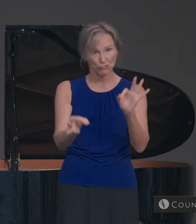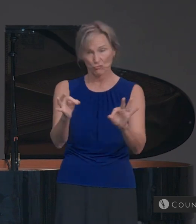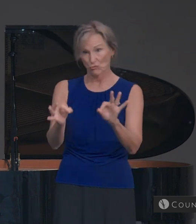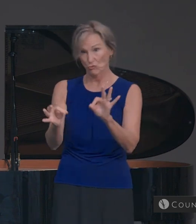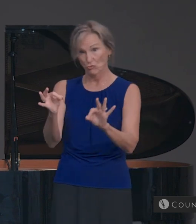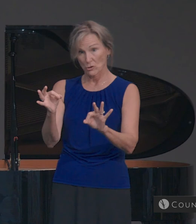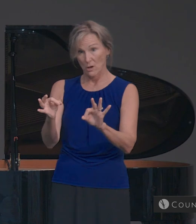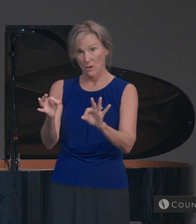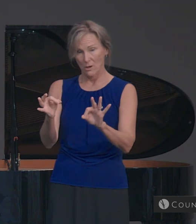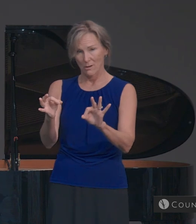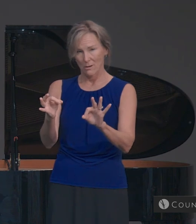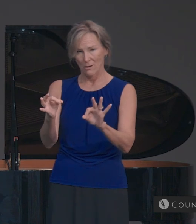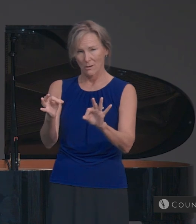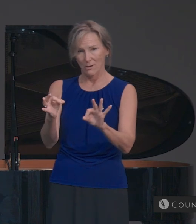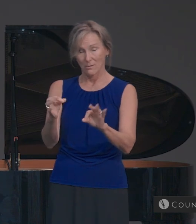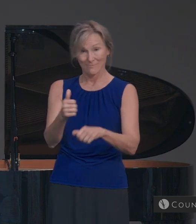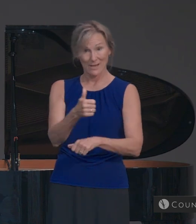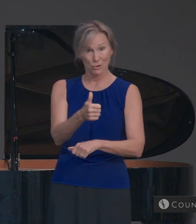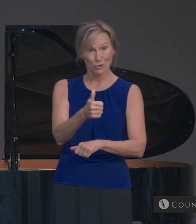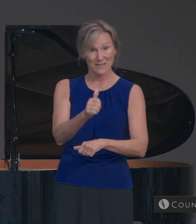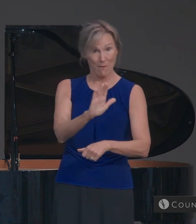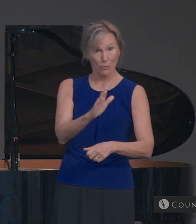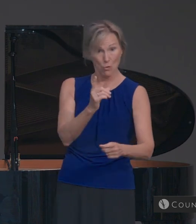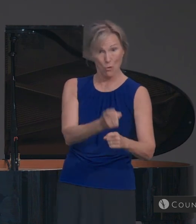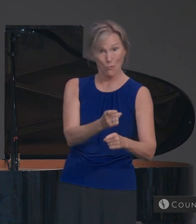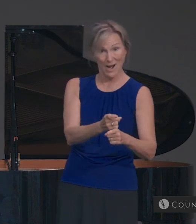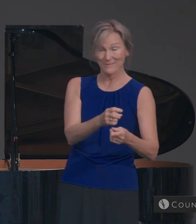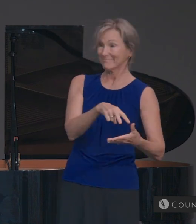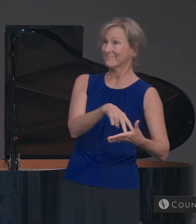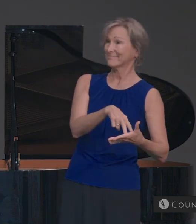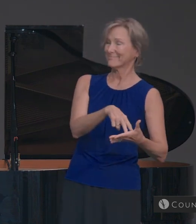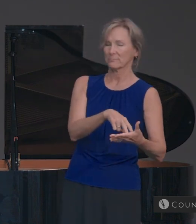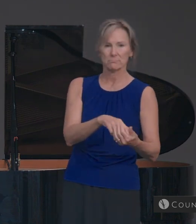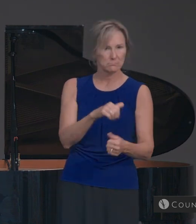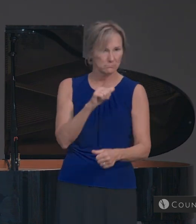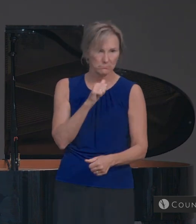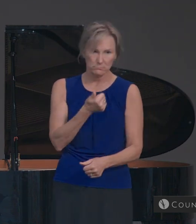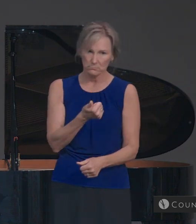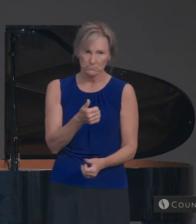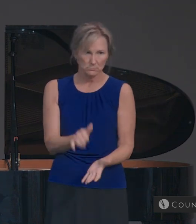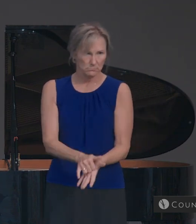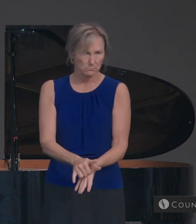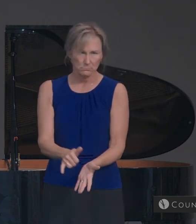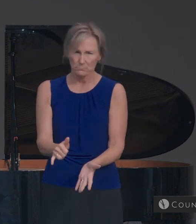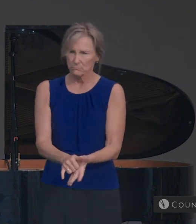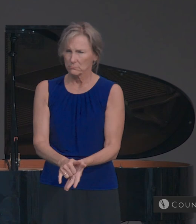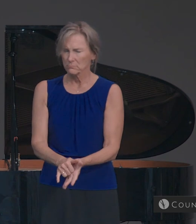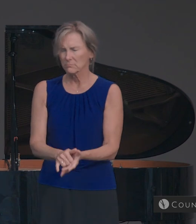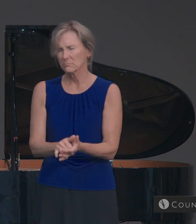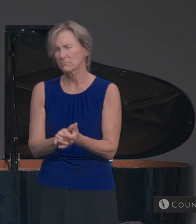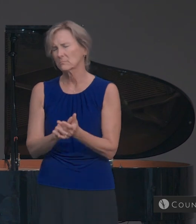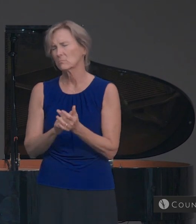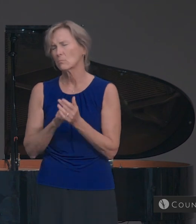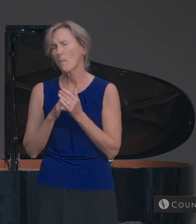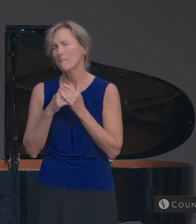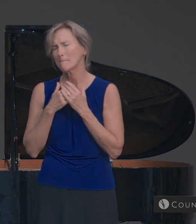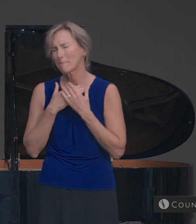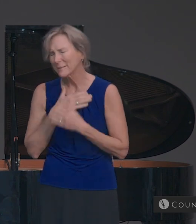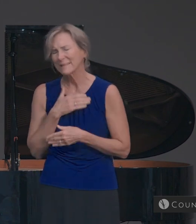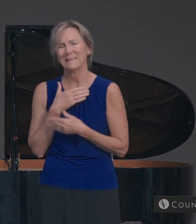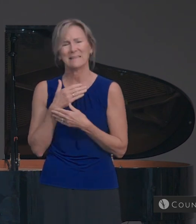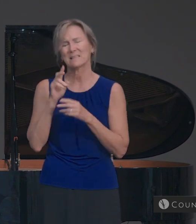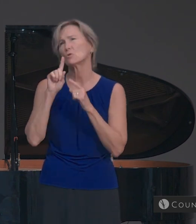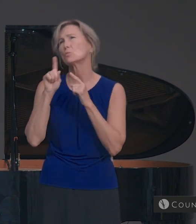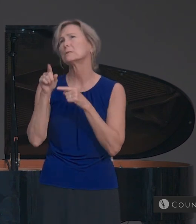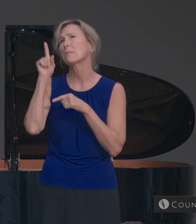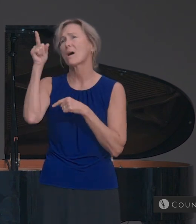and you can't stand on your own righteousness, you need his. Please, please do not leave without responding